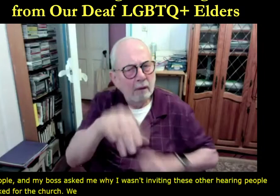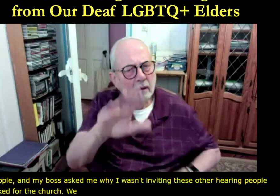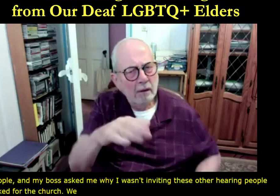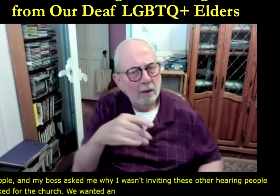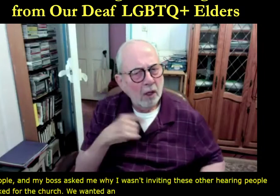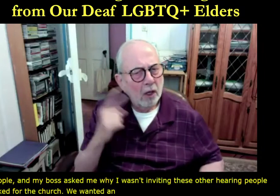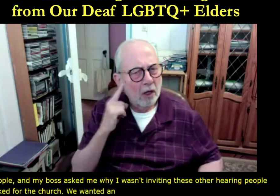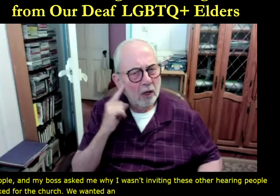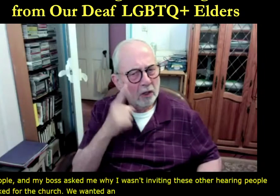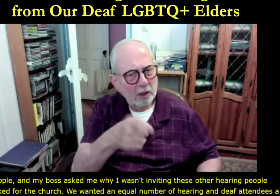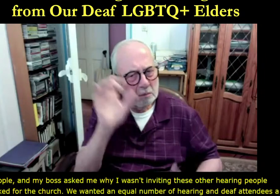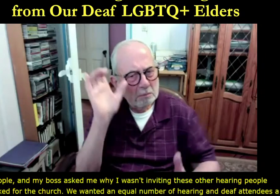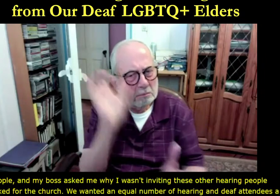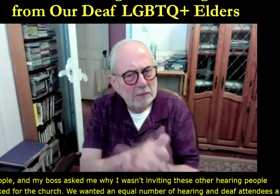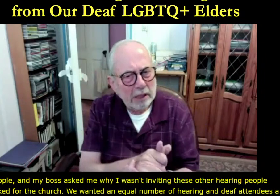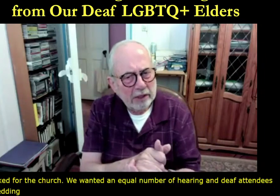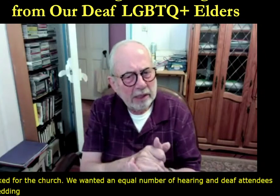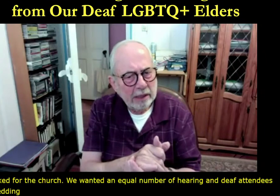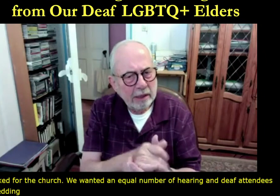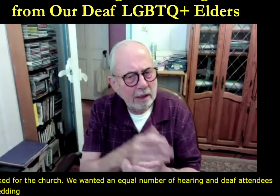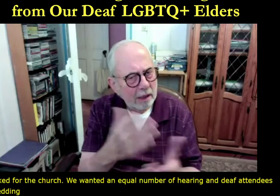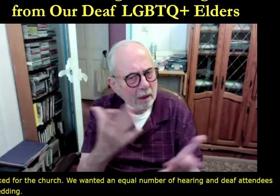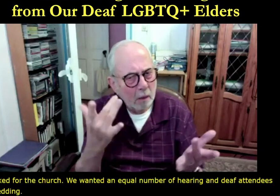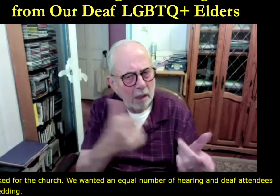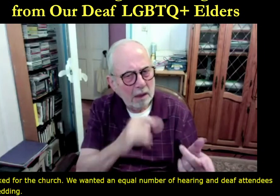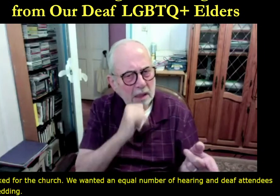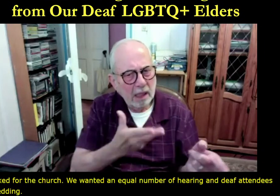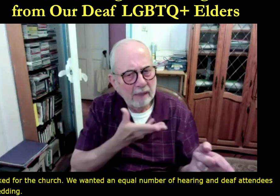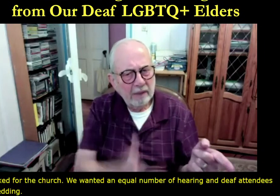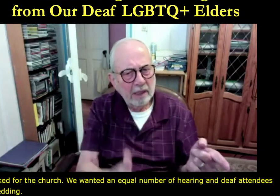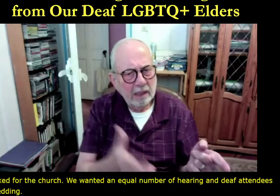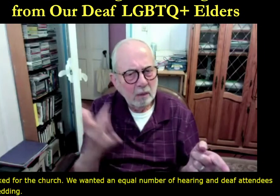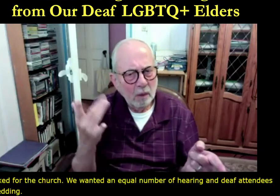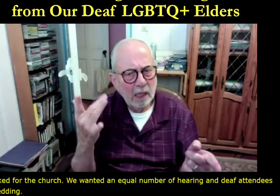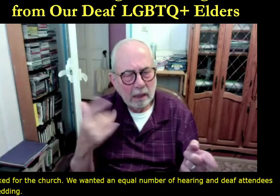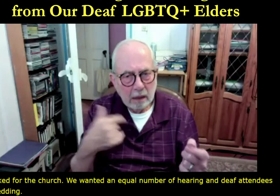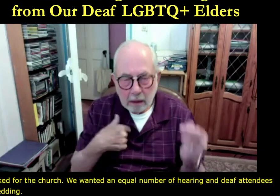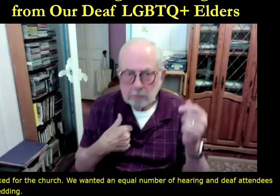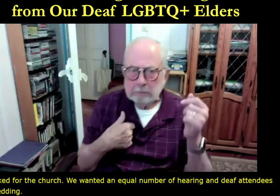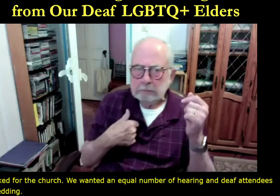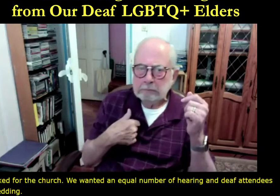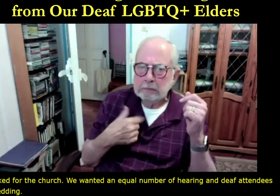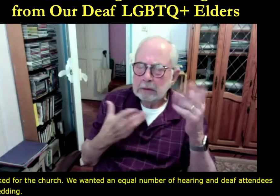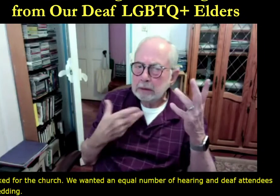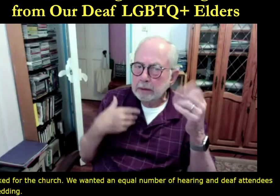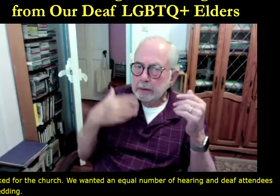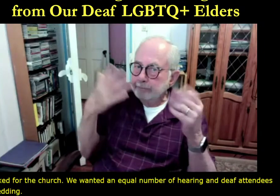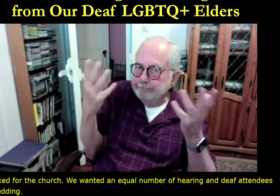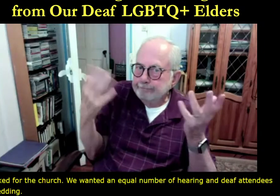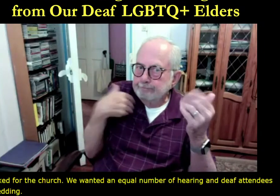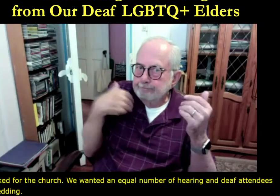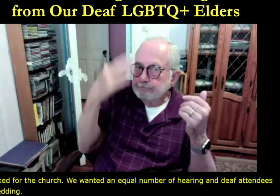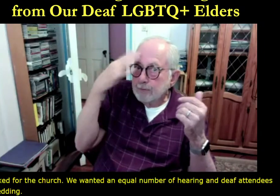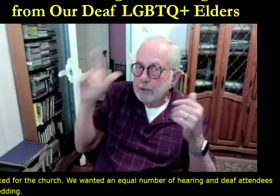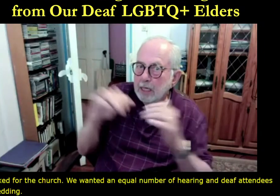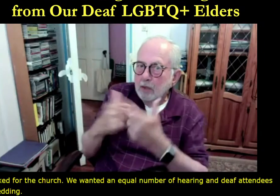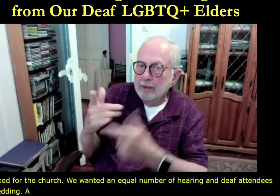and some deaf people came up to me and they said i heard you got married why didn't you invite me and so i was